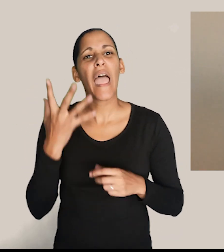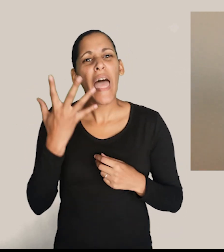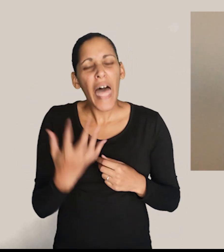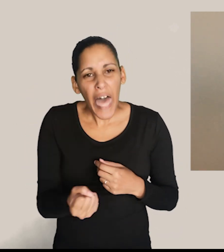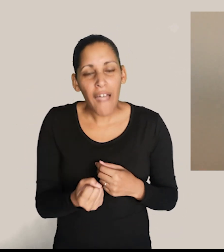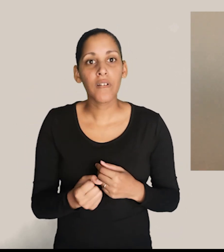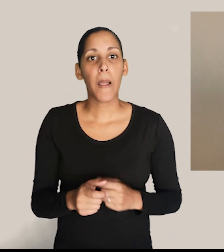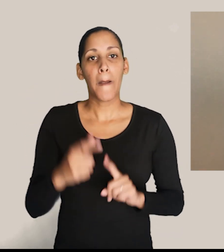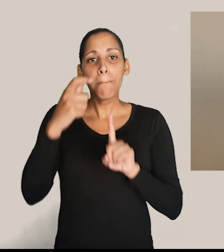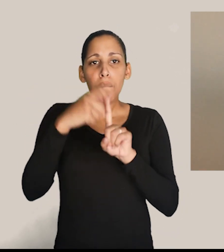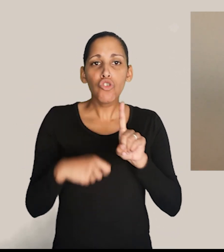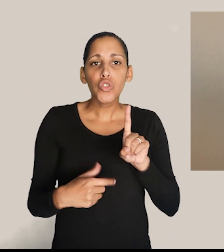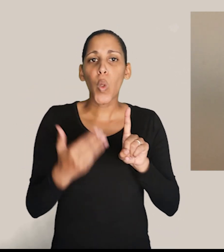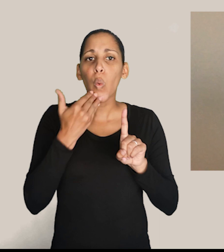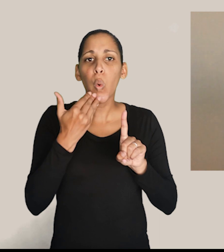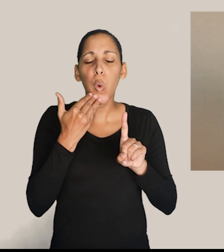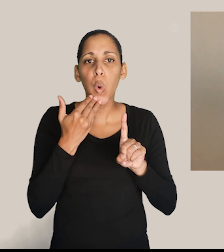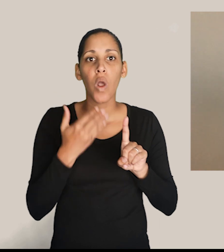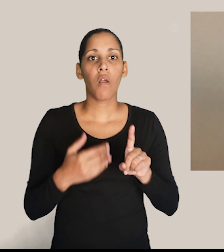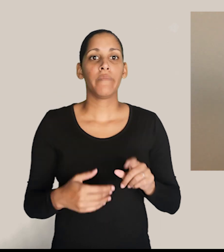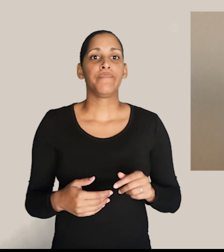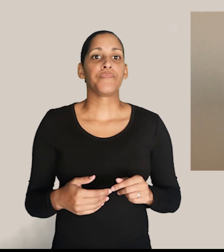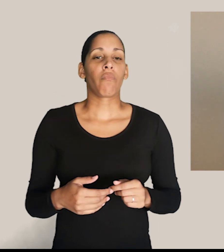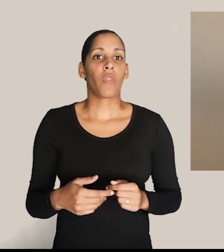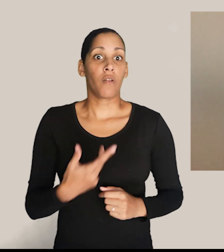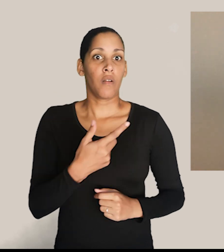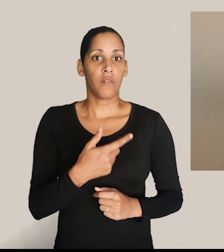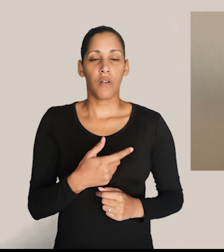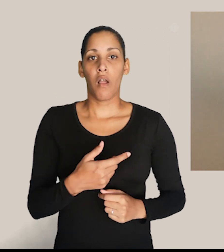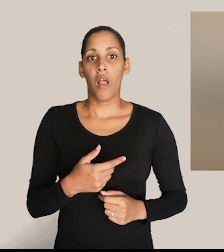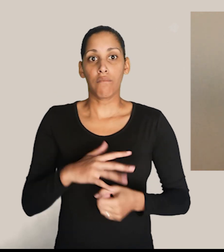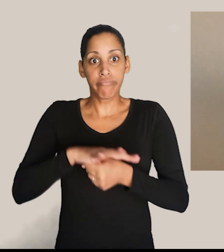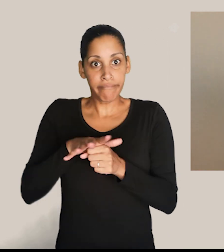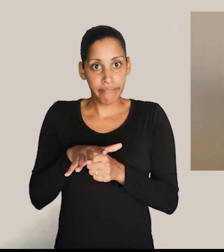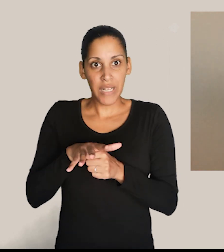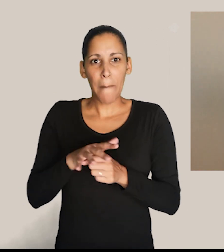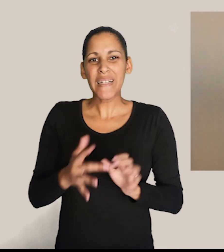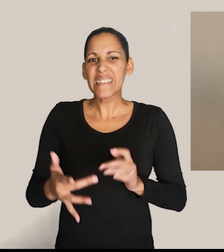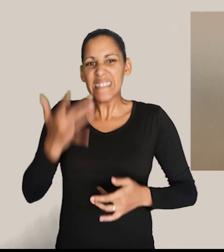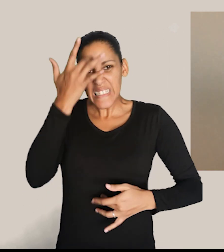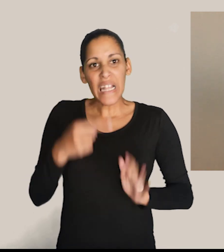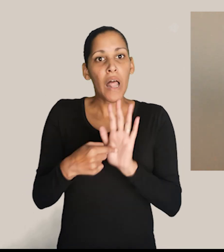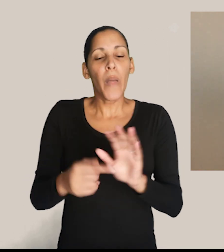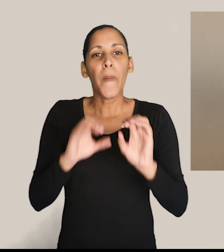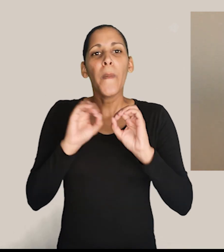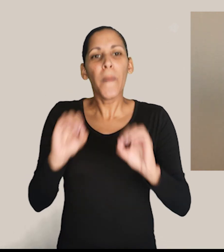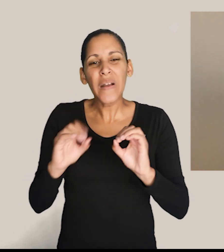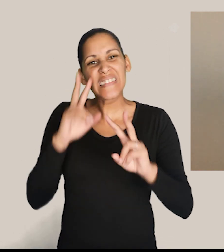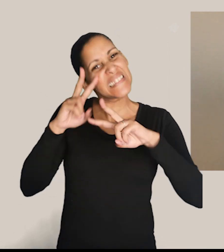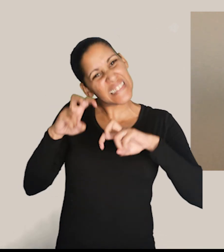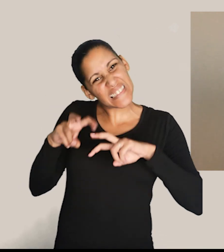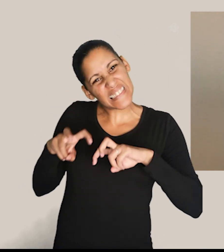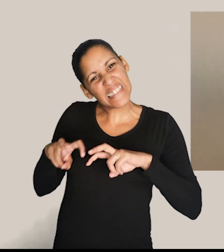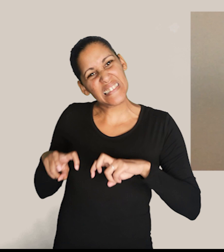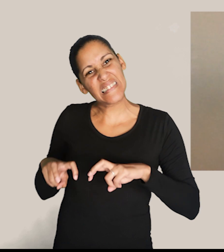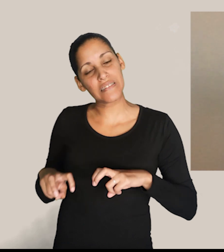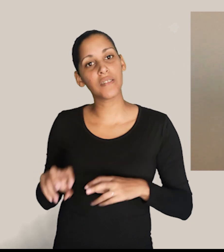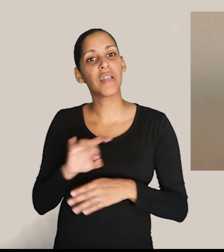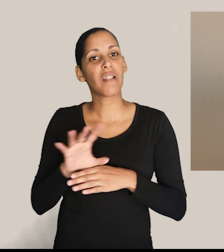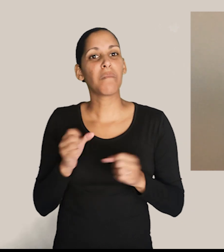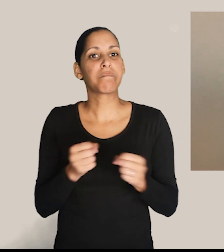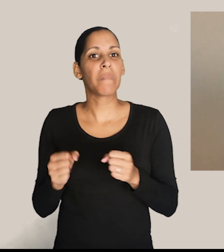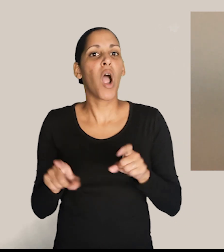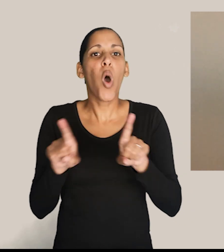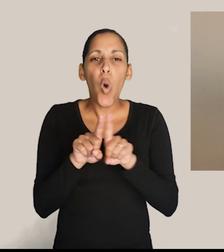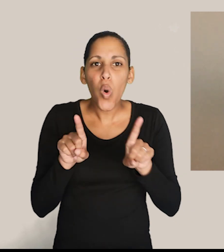showing any symptoms. So this is asymptomatic infection and transmission. Not everyone may have the chance to be vaccinated,